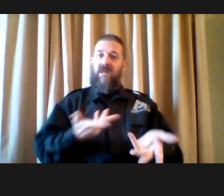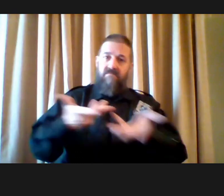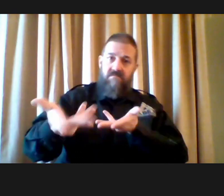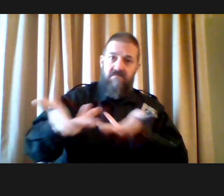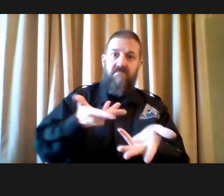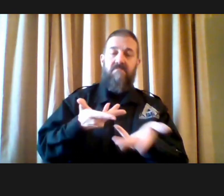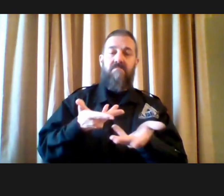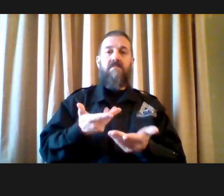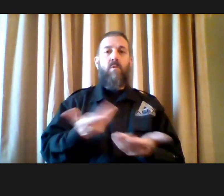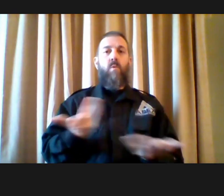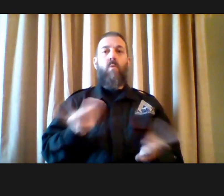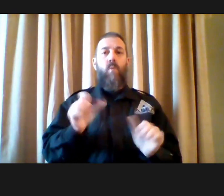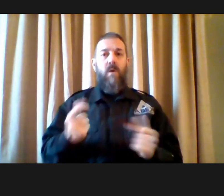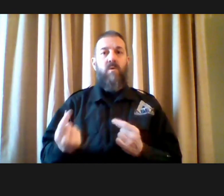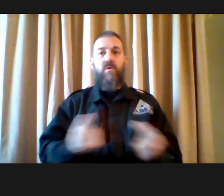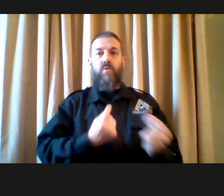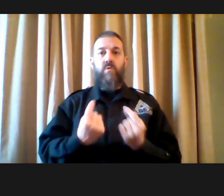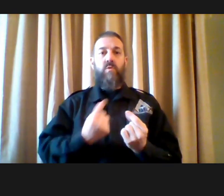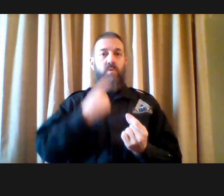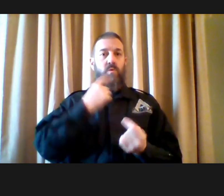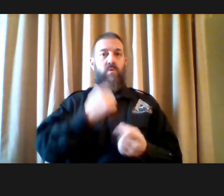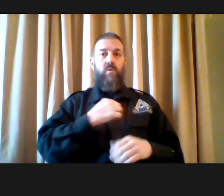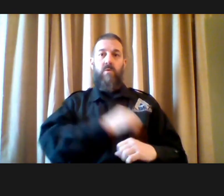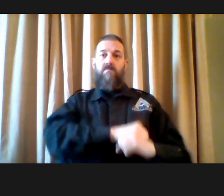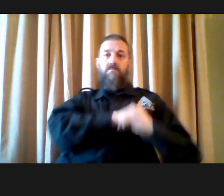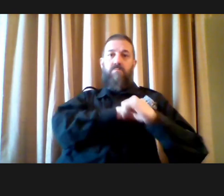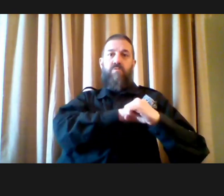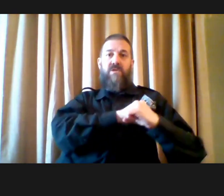do on the ground to protect mountain lions and other